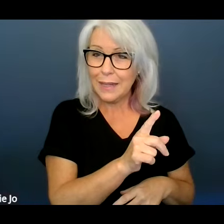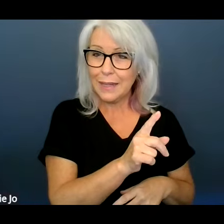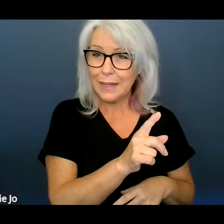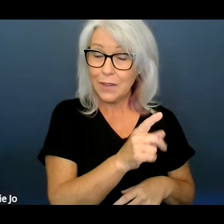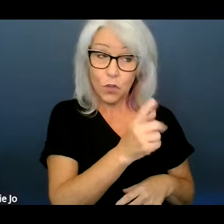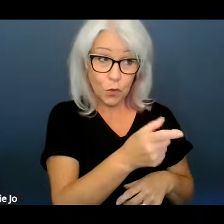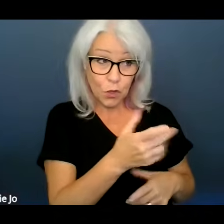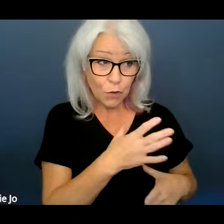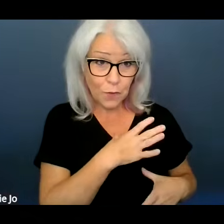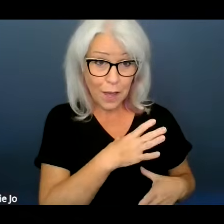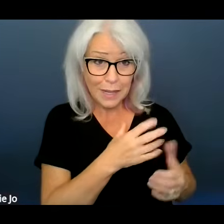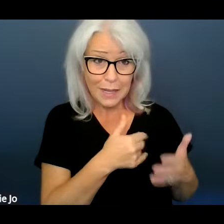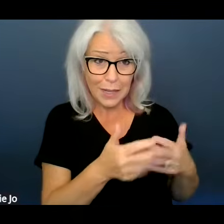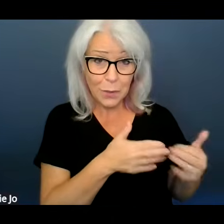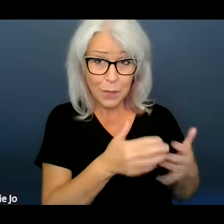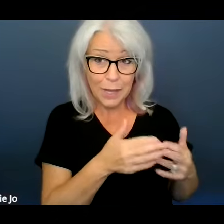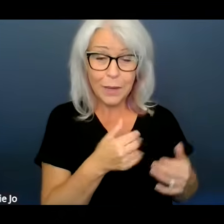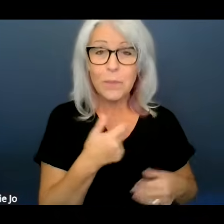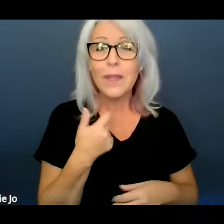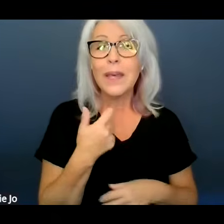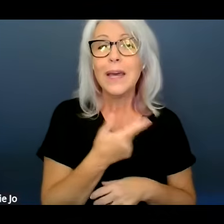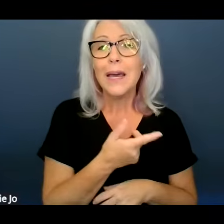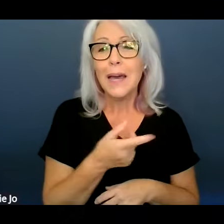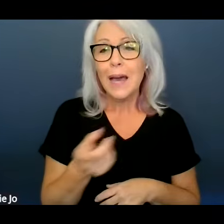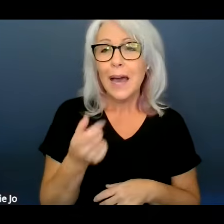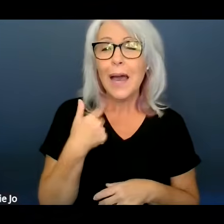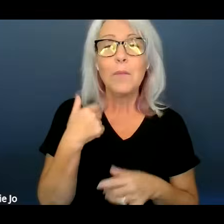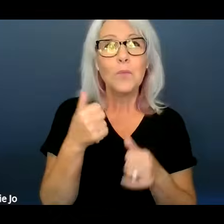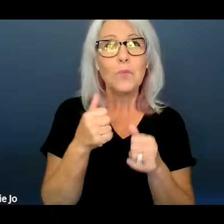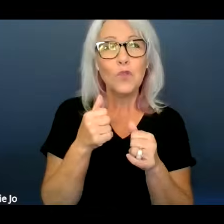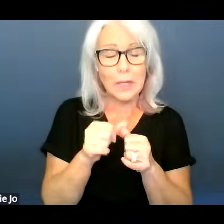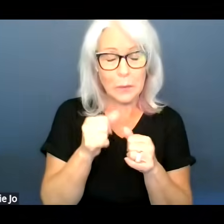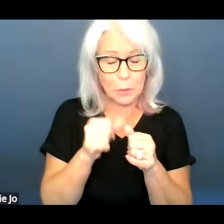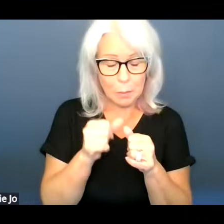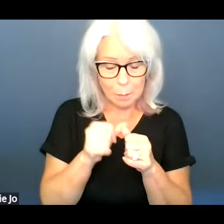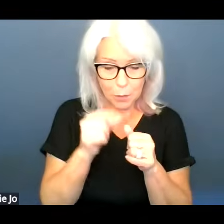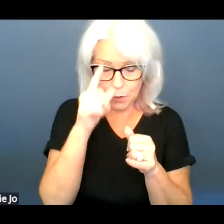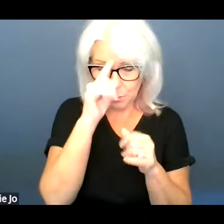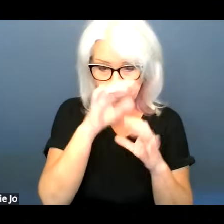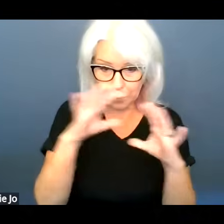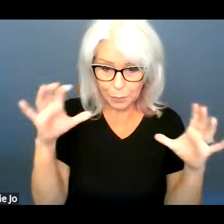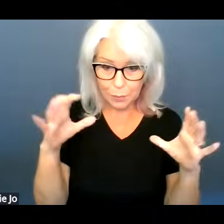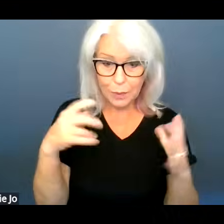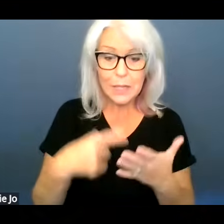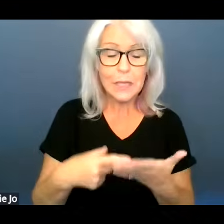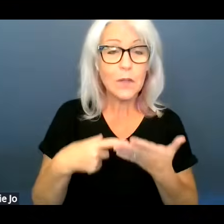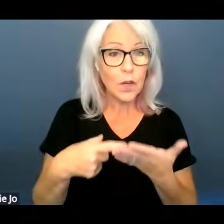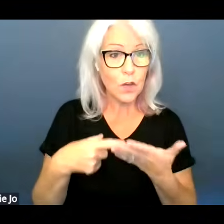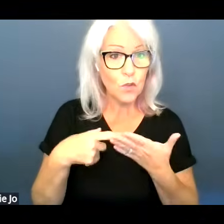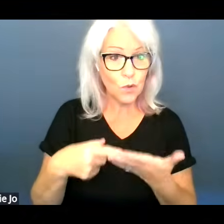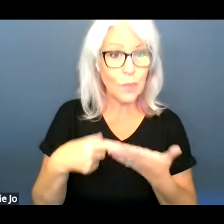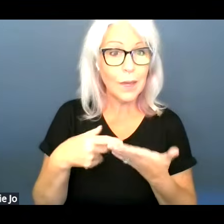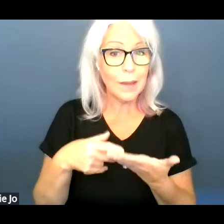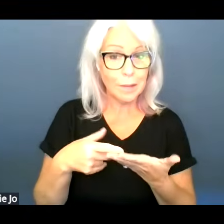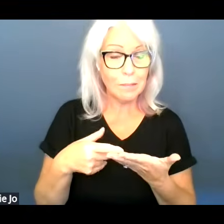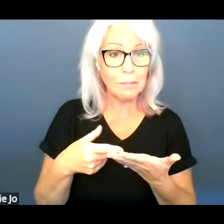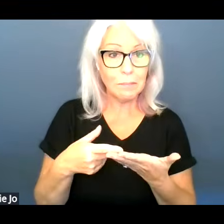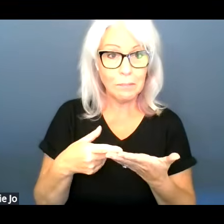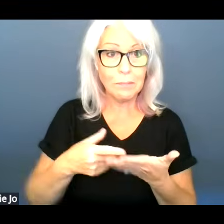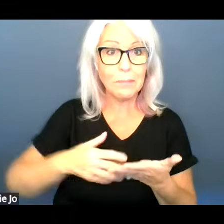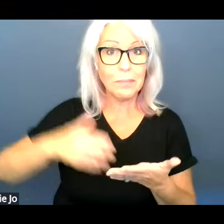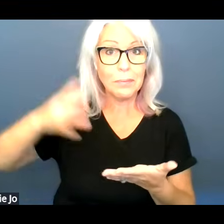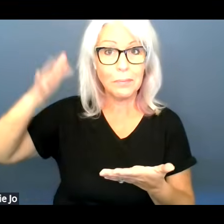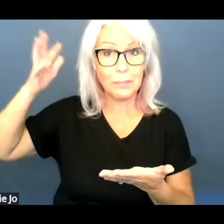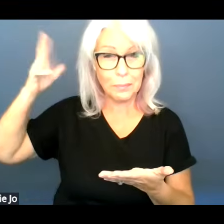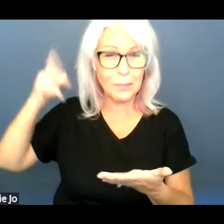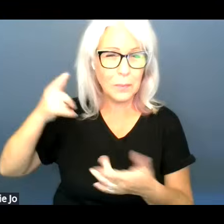going on anniversary, so I can understand, perhaps that, See, not remembering all, but the, the discussion that occurred, Remember all that.